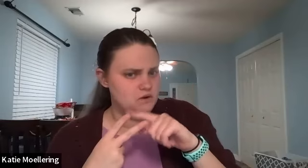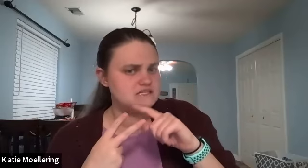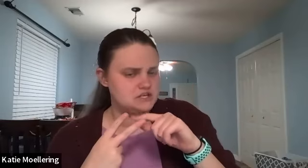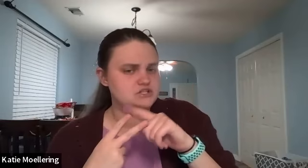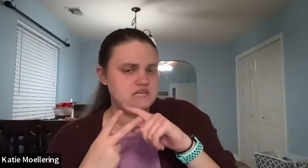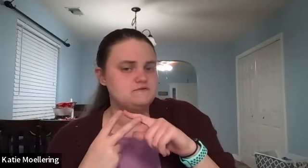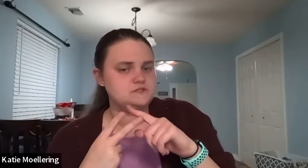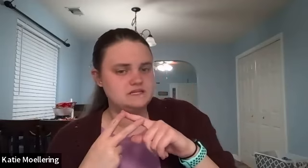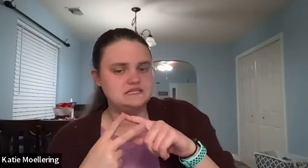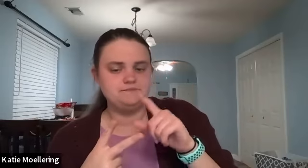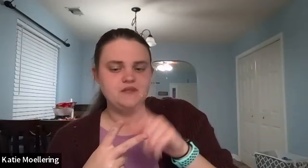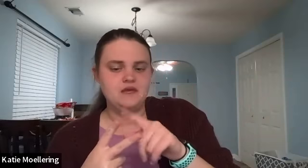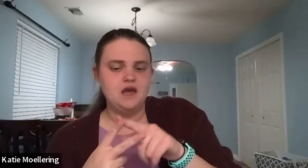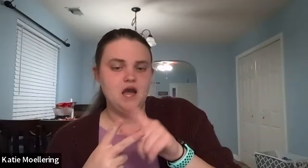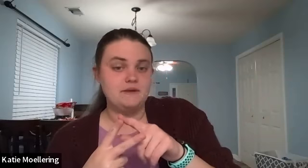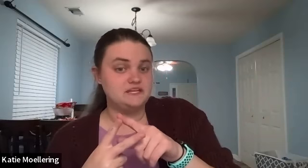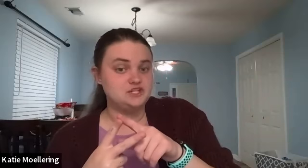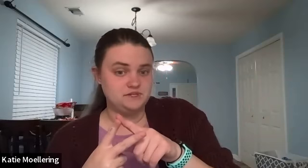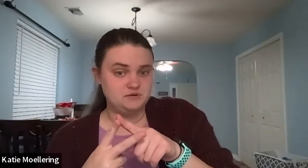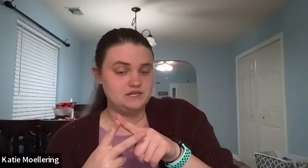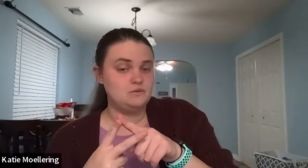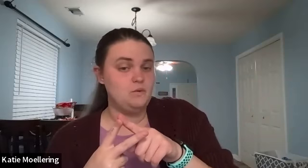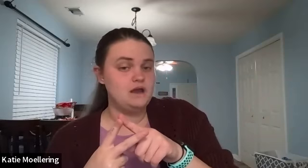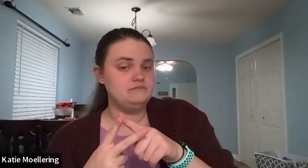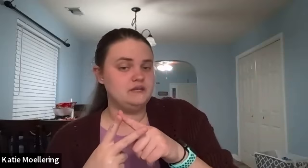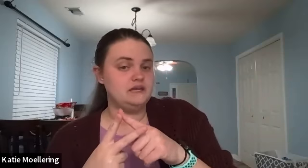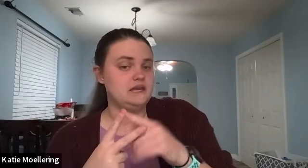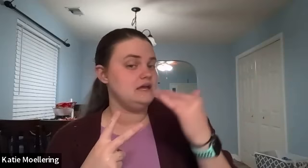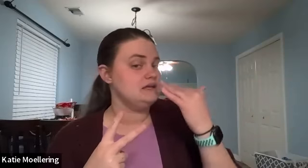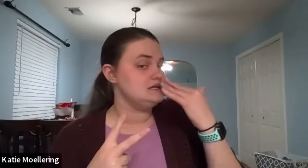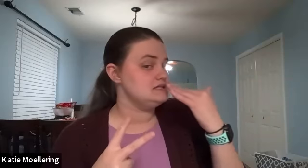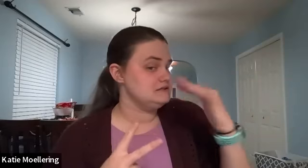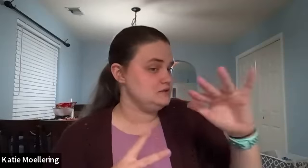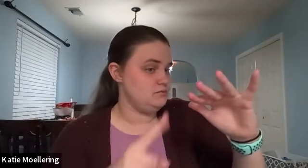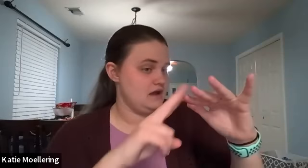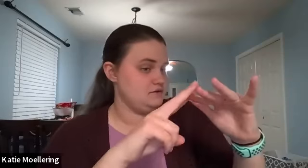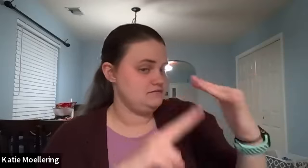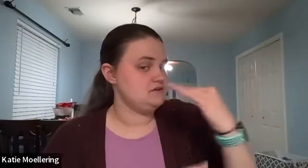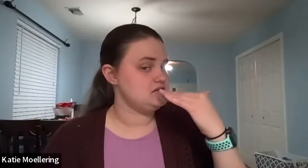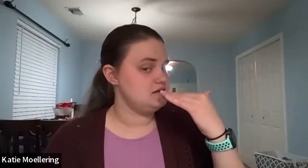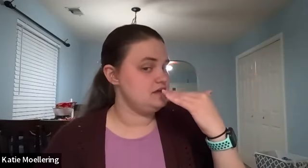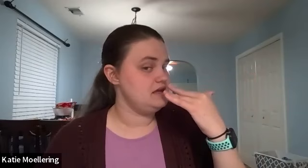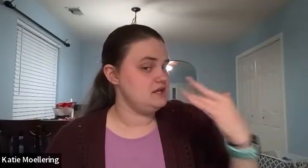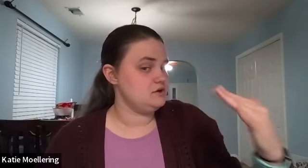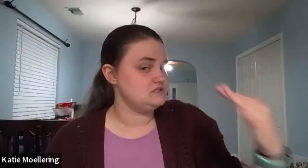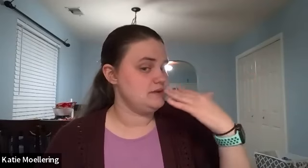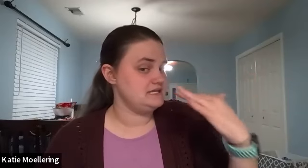was actually a side for spicy. And they showed me two ways. One being you have your fingers kind of bent and you go